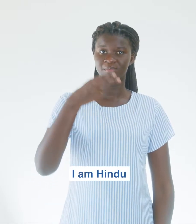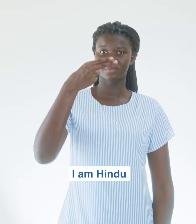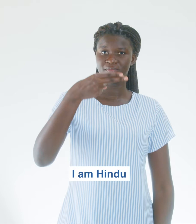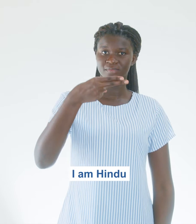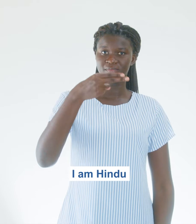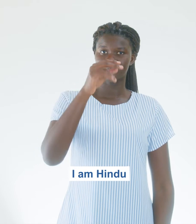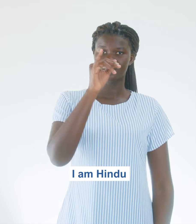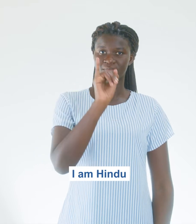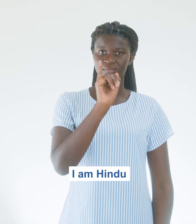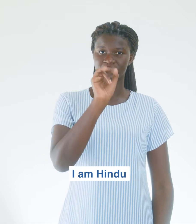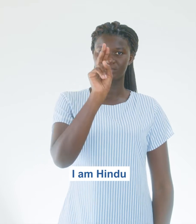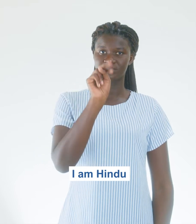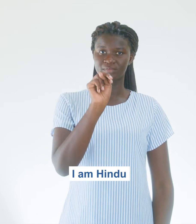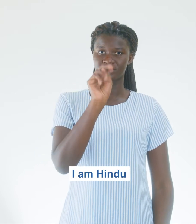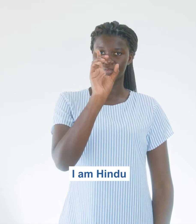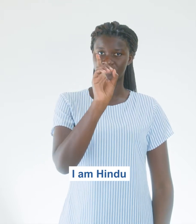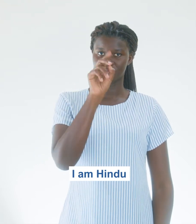I am Hindu.